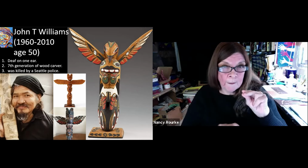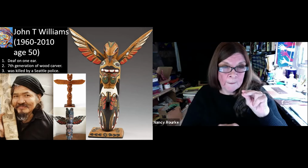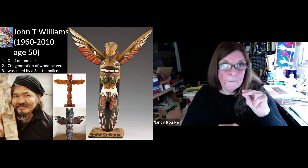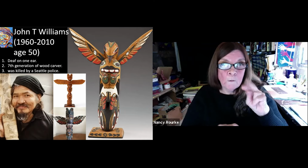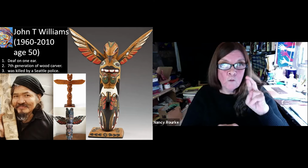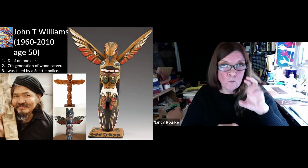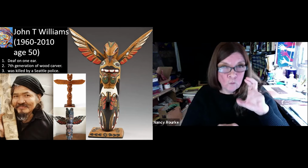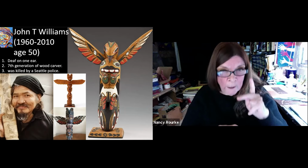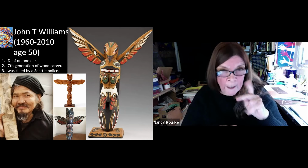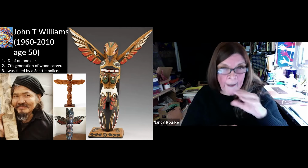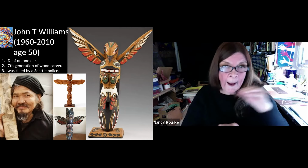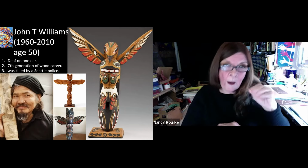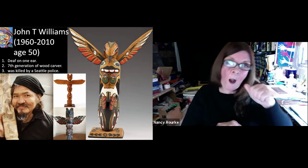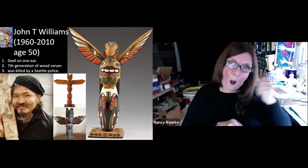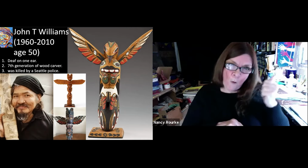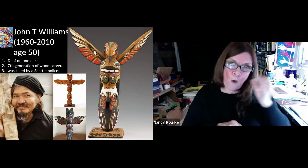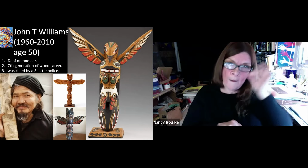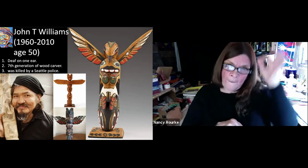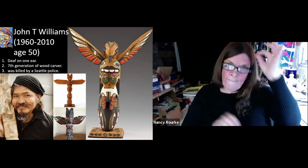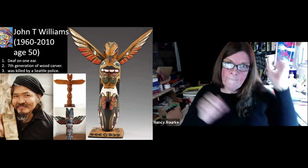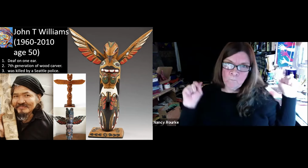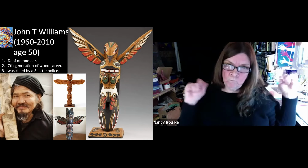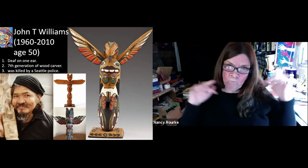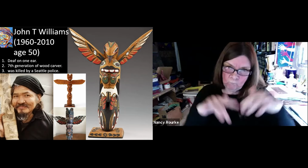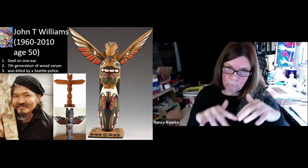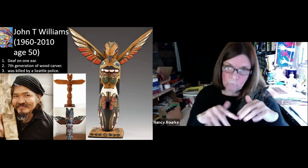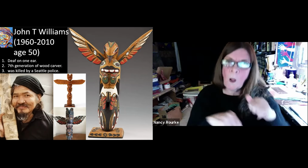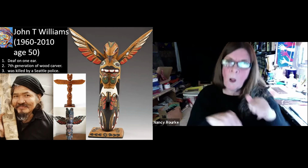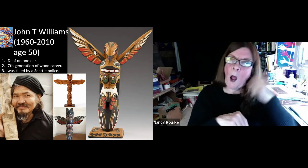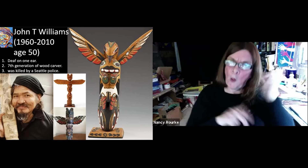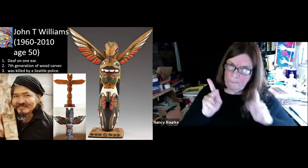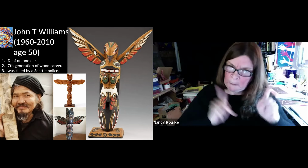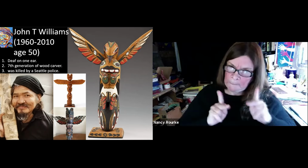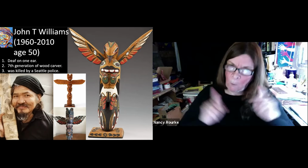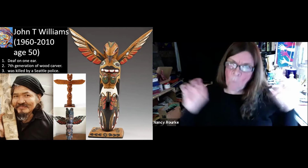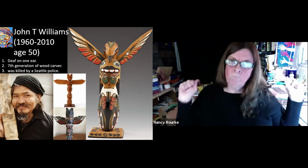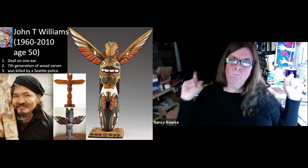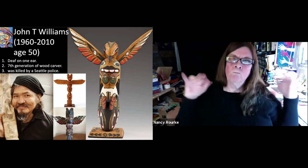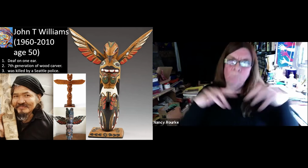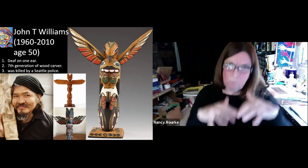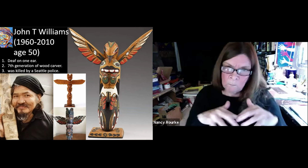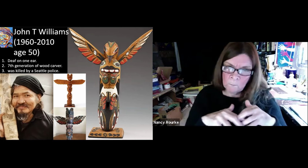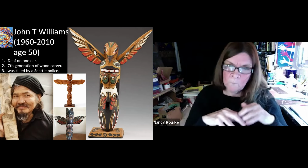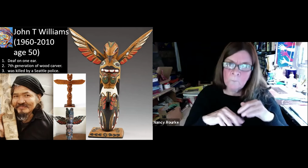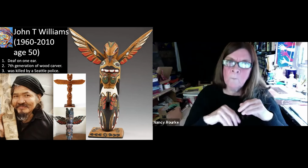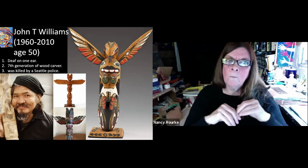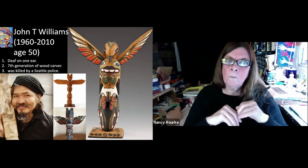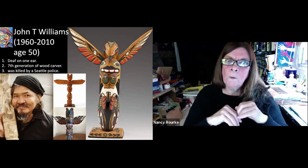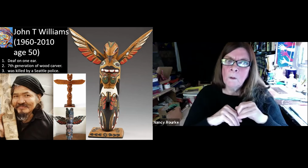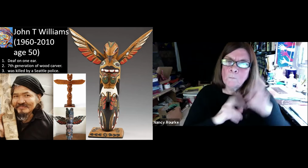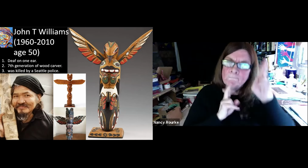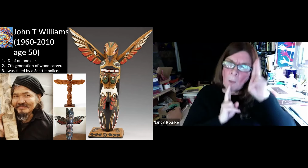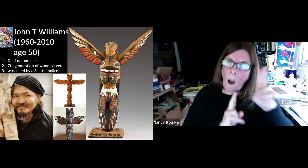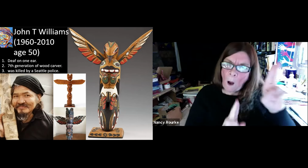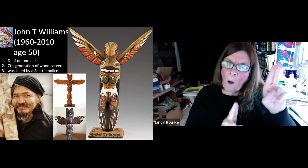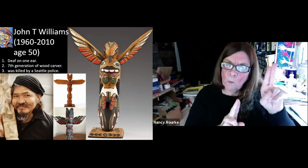basis, on August 30th, Rick and a few other members of the tribe make a visit to the